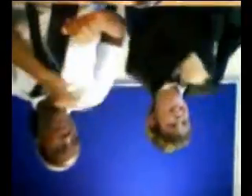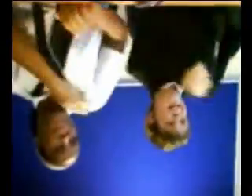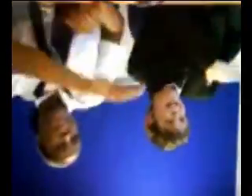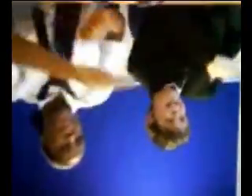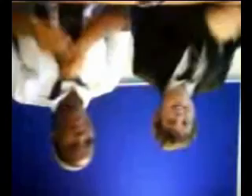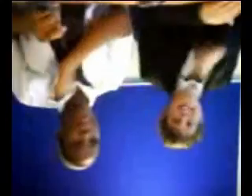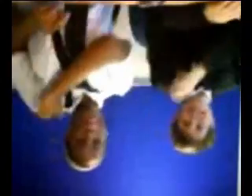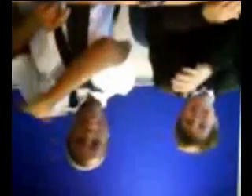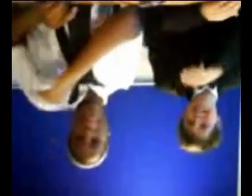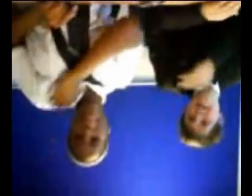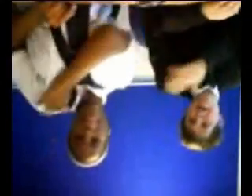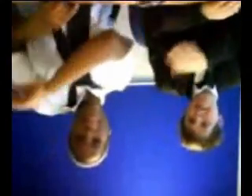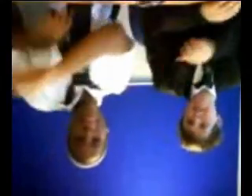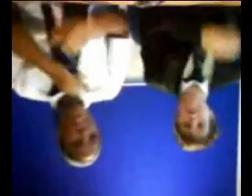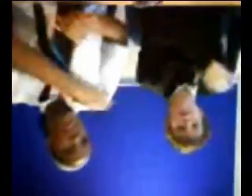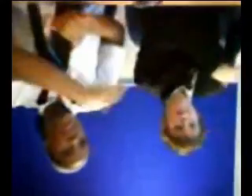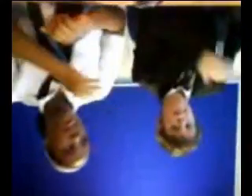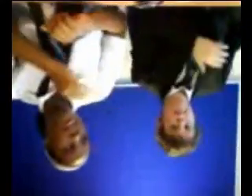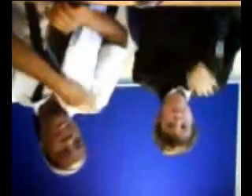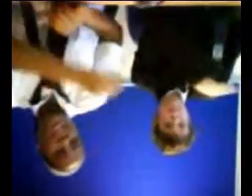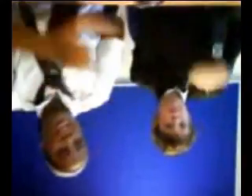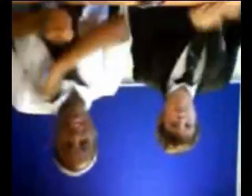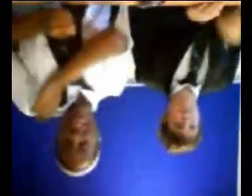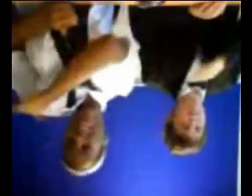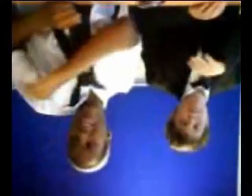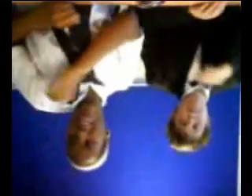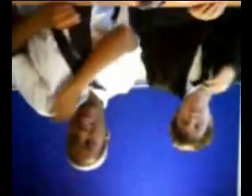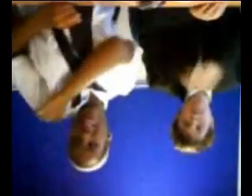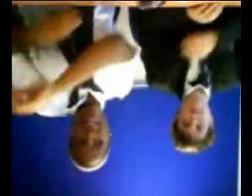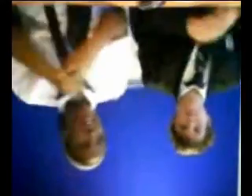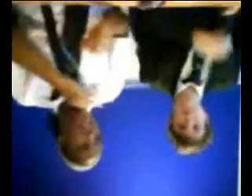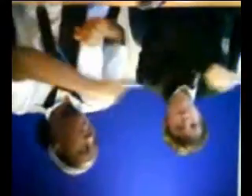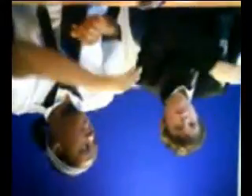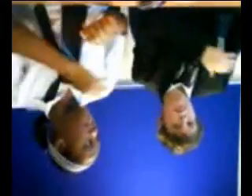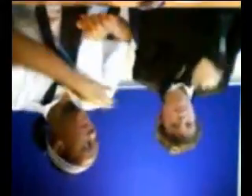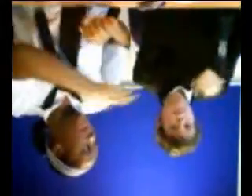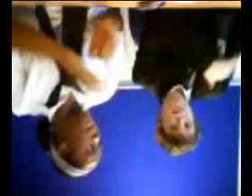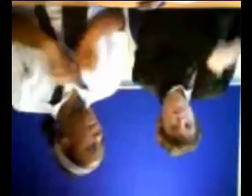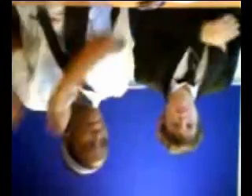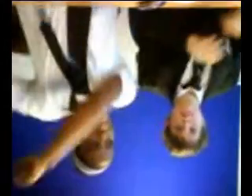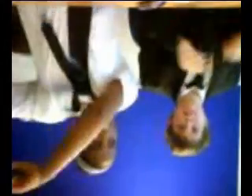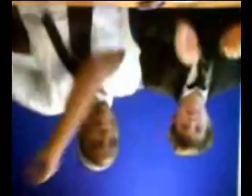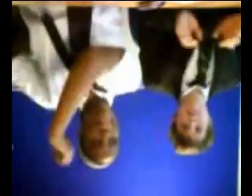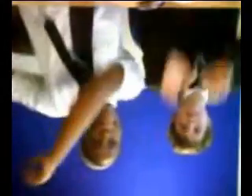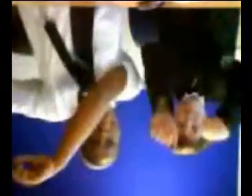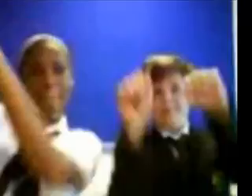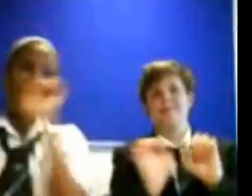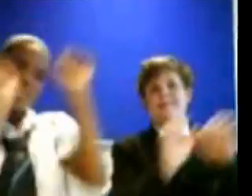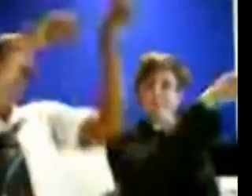of you Of you You know them tell you me you dog And me you trouble maker See me, them tell me you a freak And you a